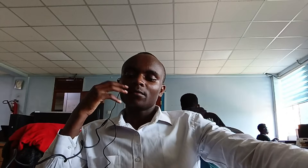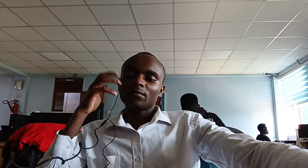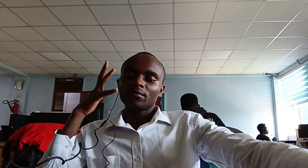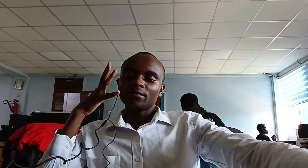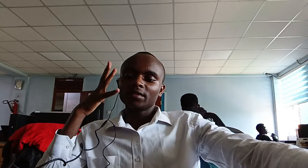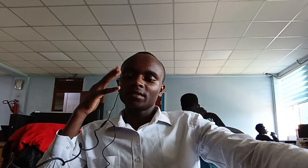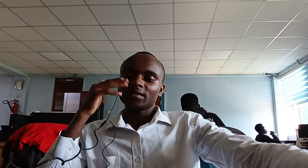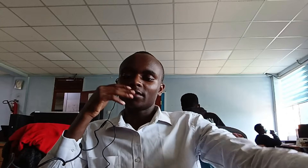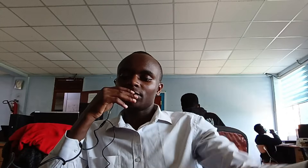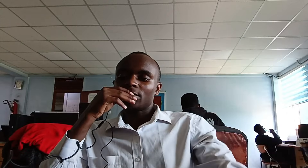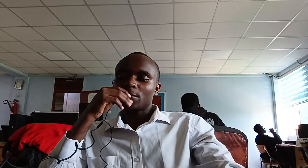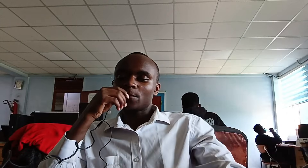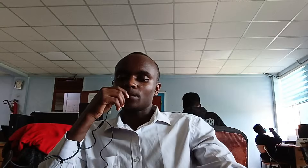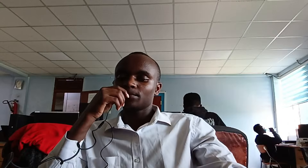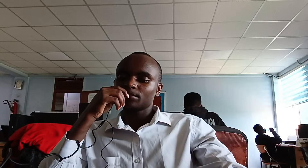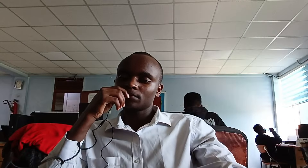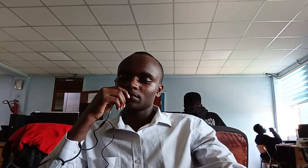We've got the sign for